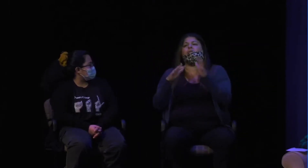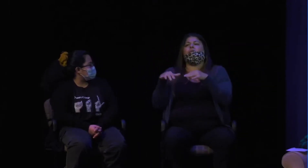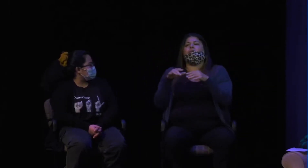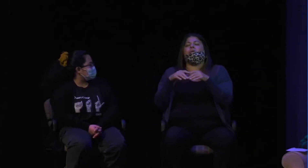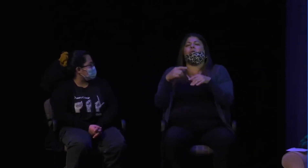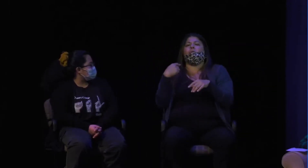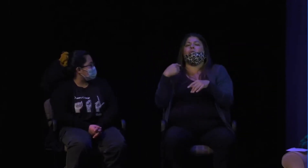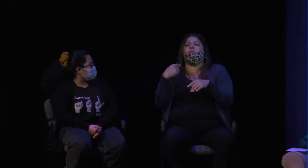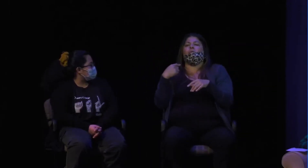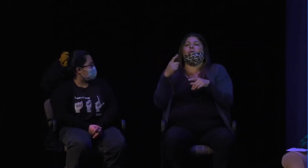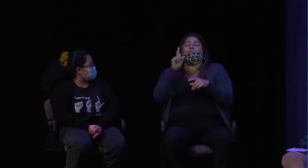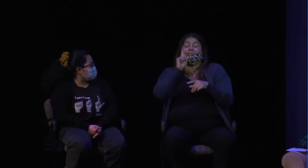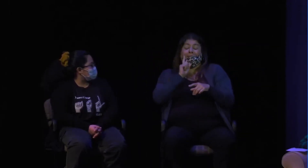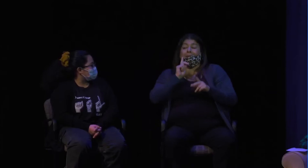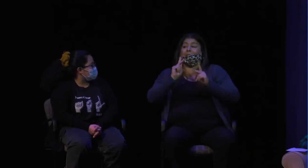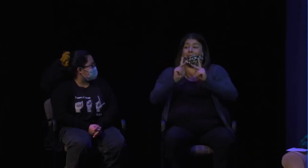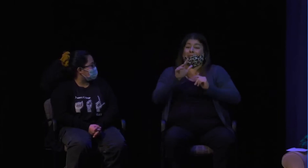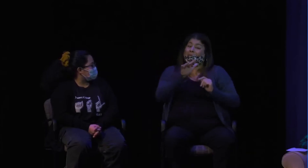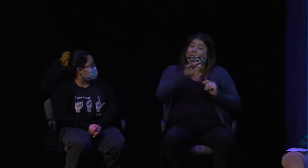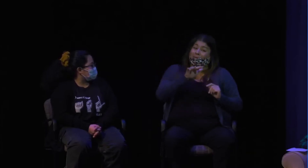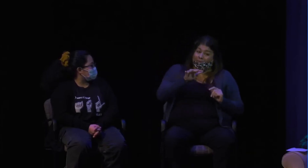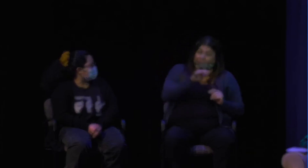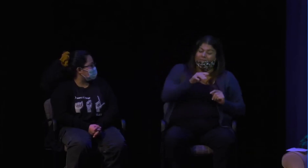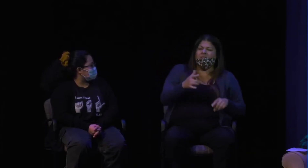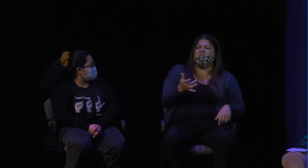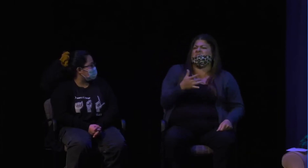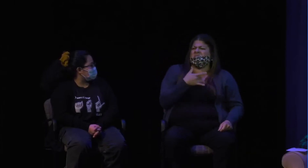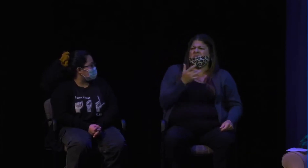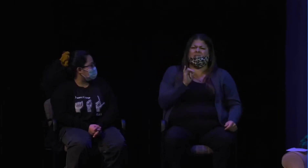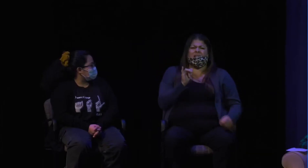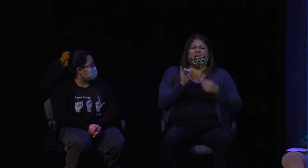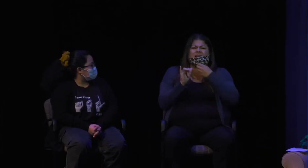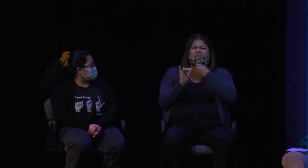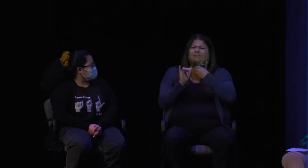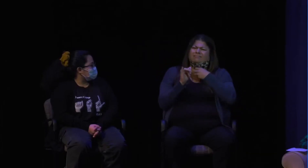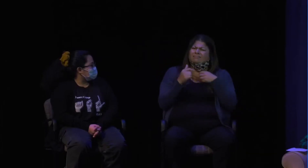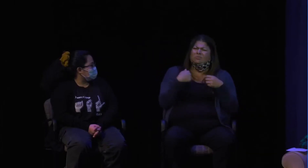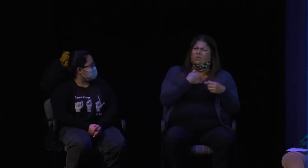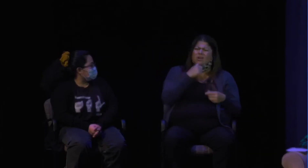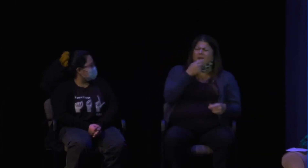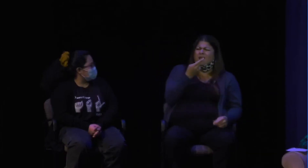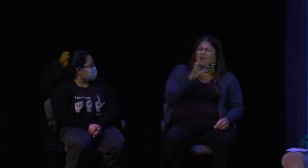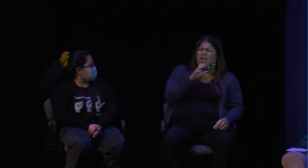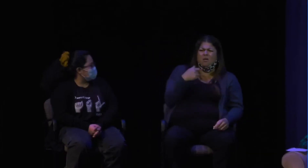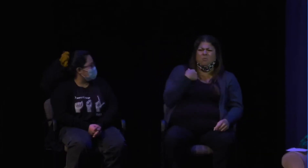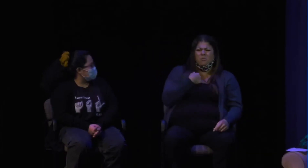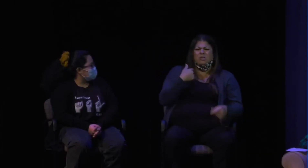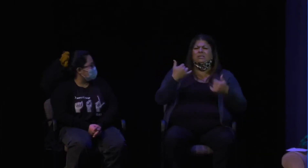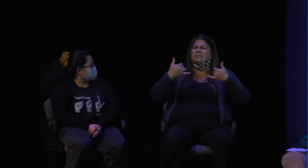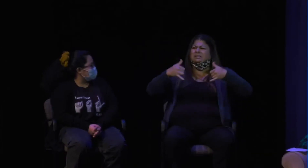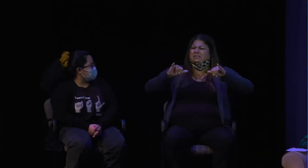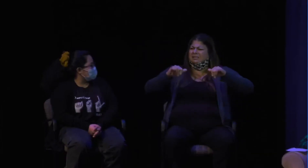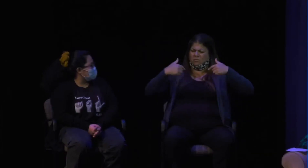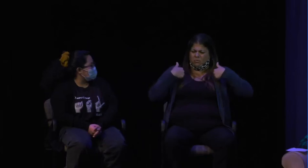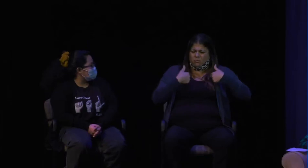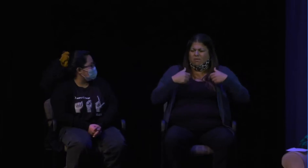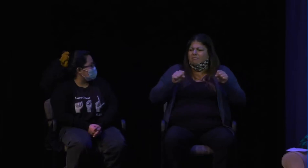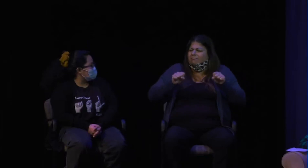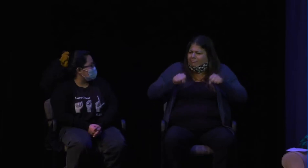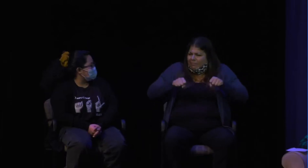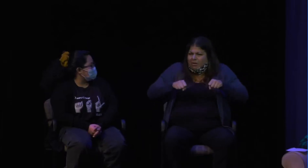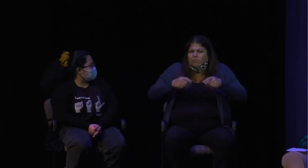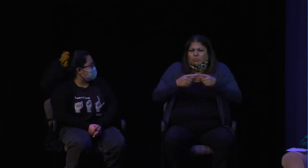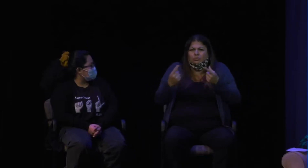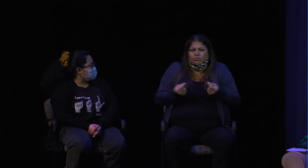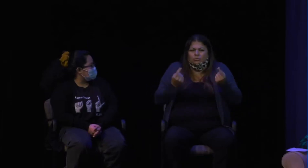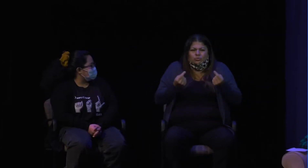are missing something, whether it's hearing or sight. But we're not